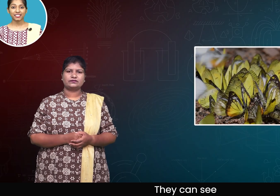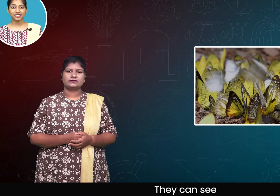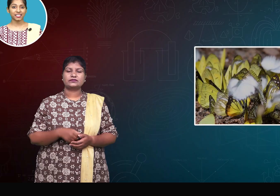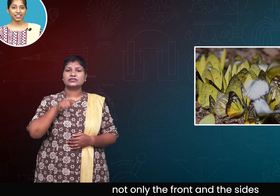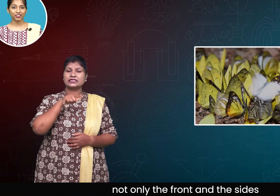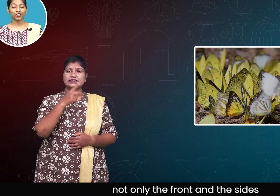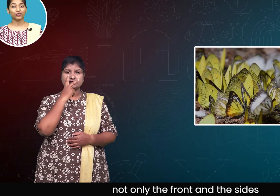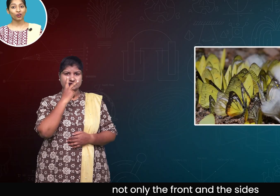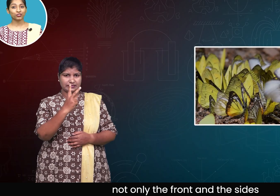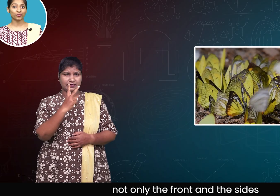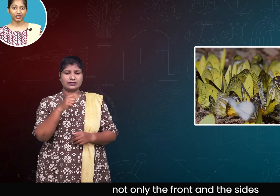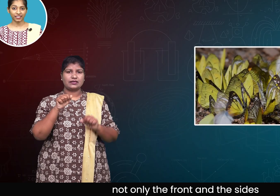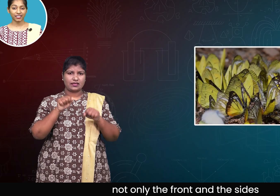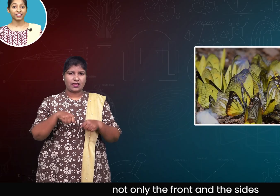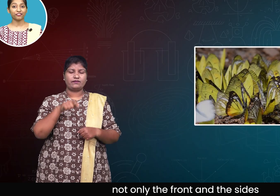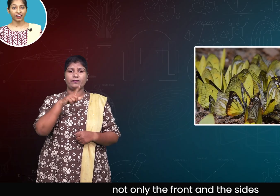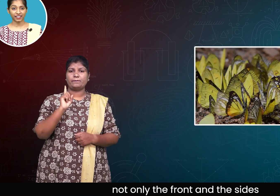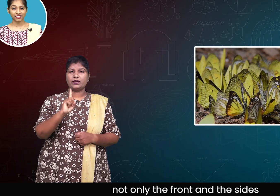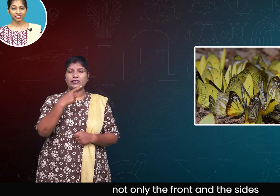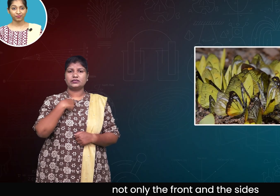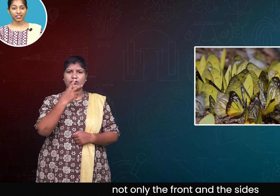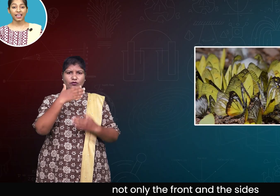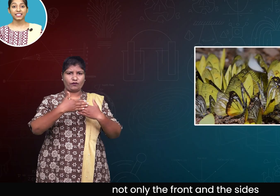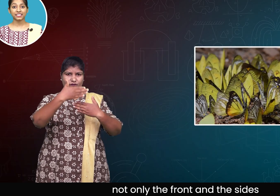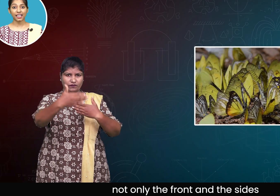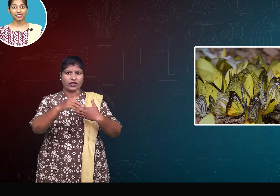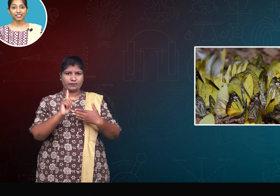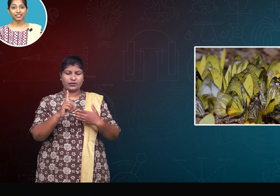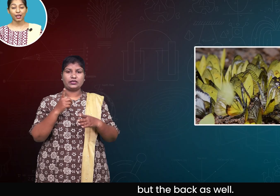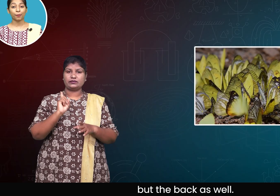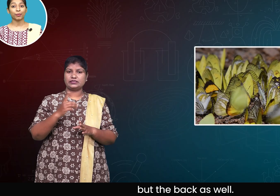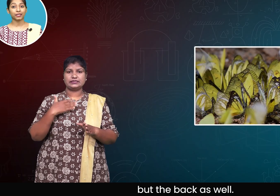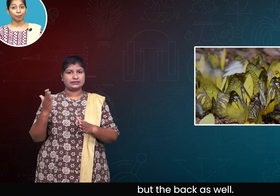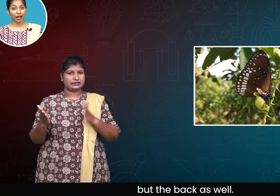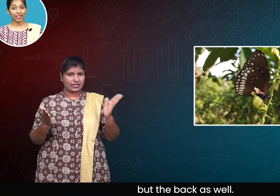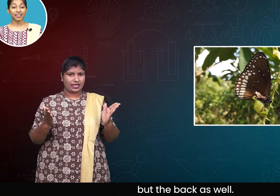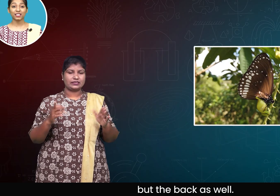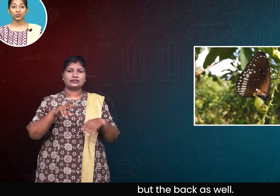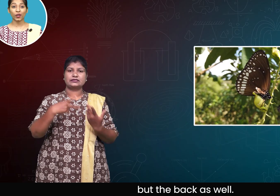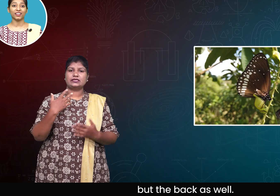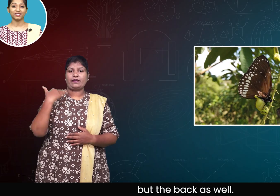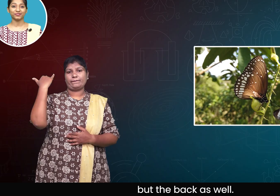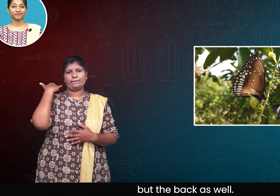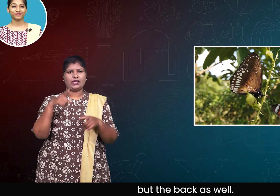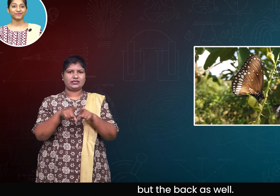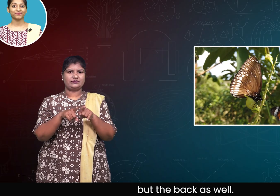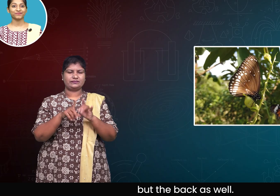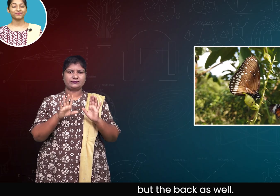They can see not only the front and the sides, but the back as well.